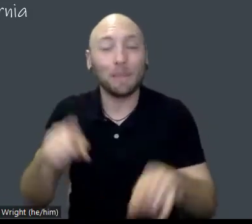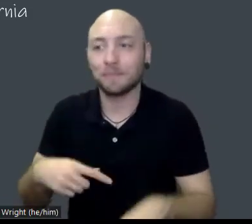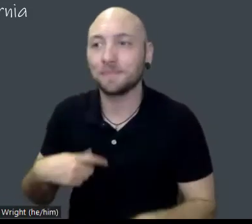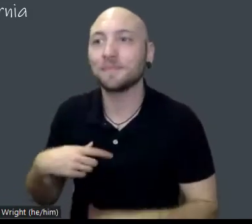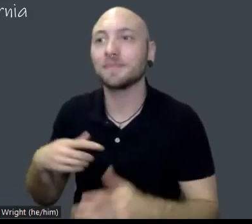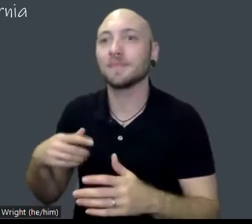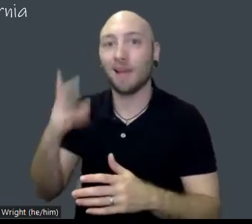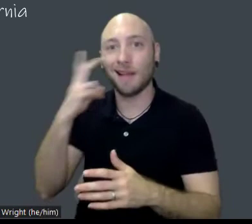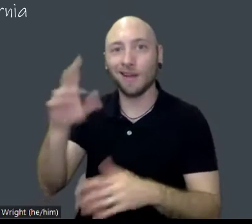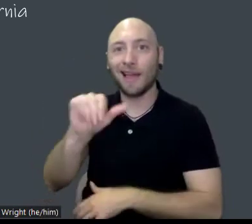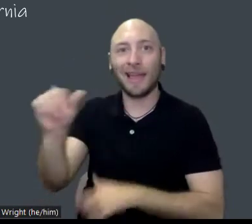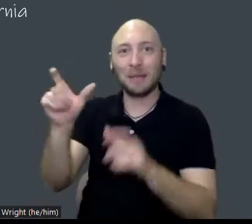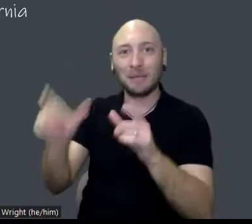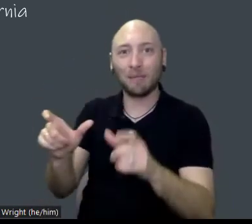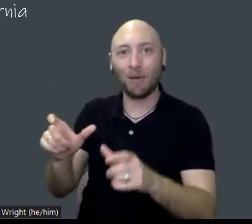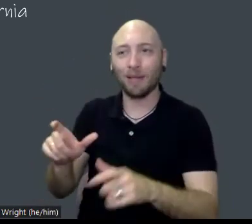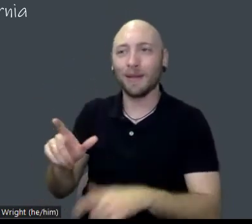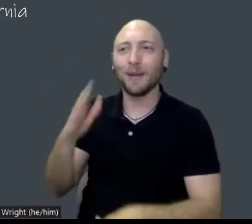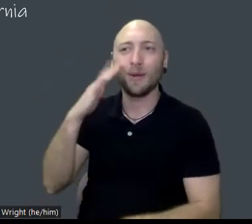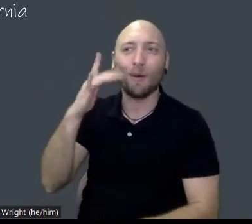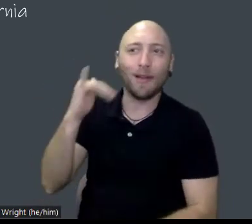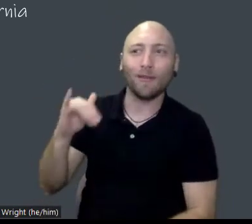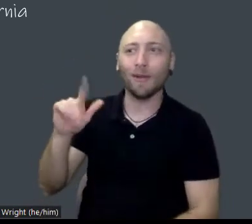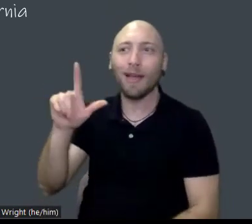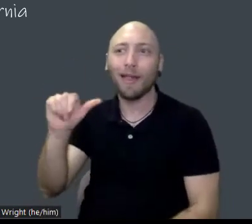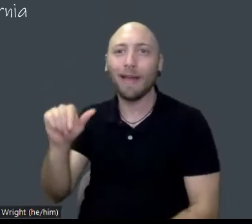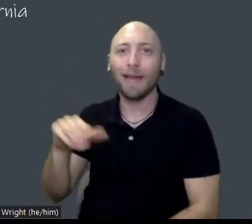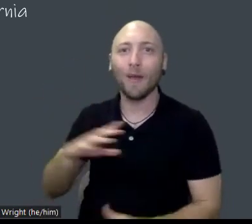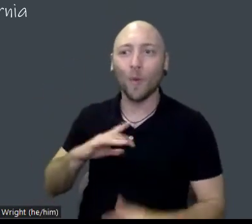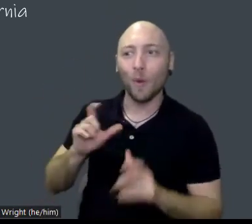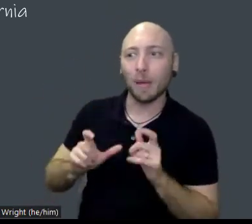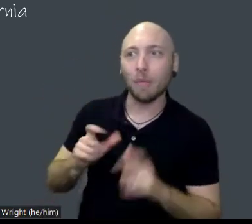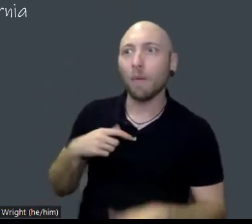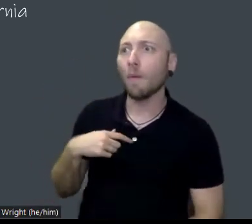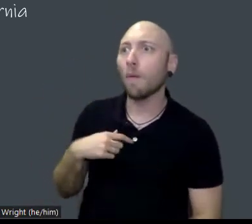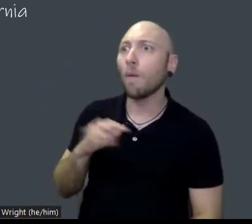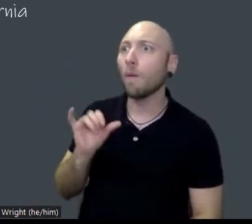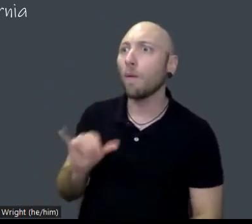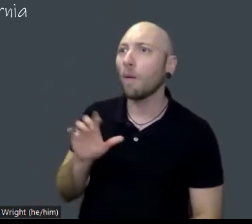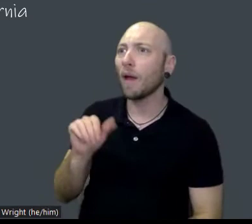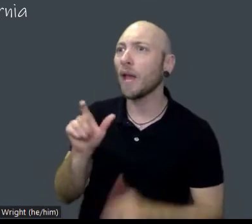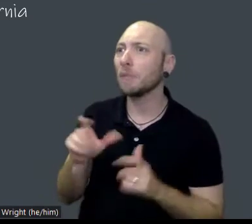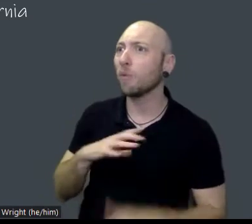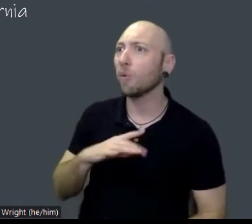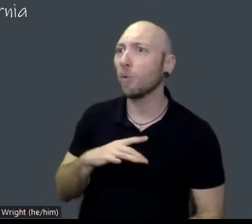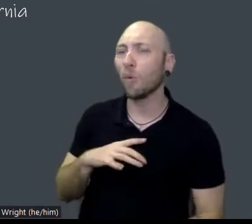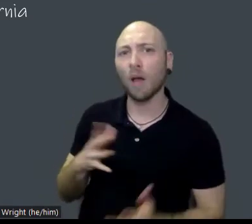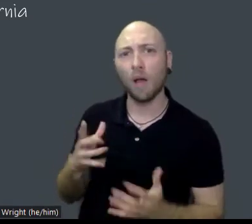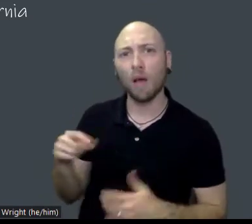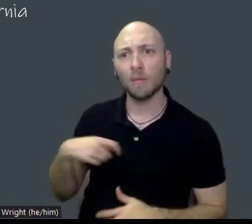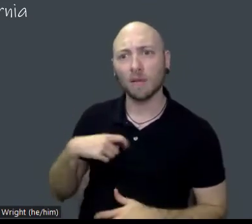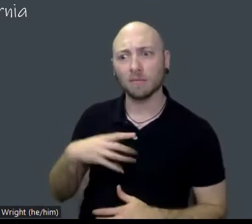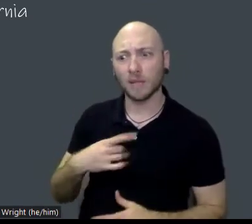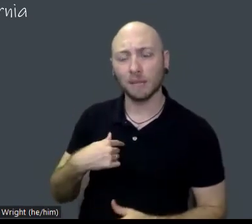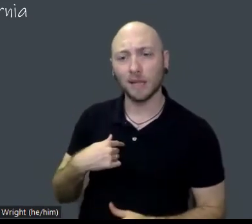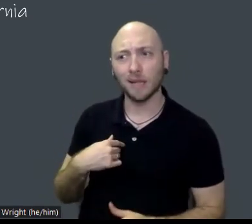in the program. I had like 2 weeks. I was like, these people are cool. I want them to like me. And they just so happened to